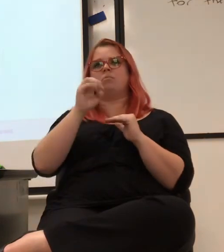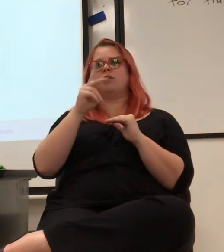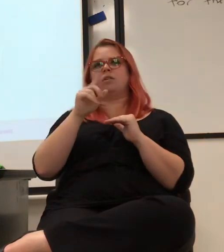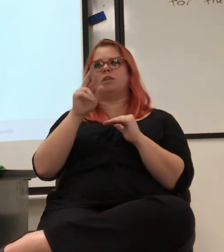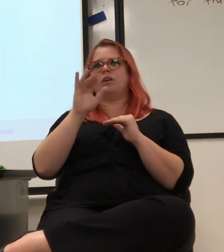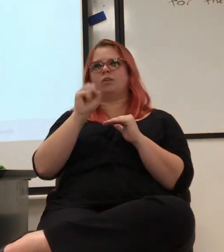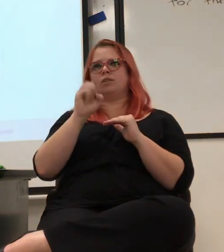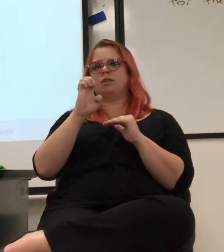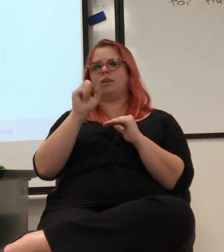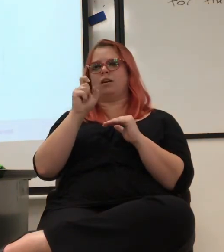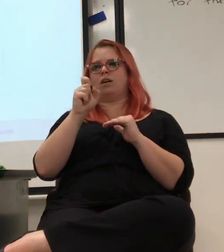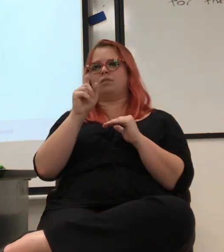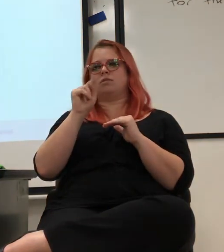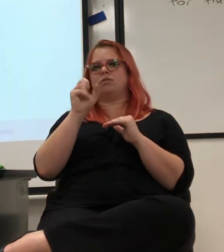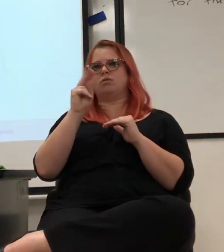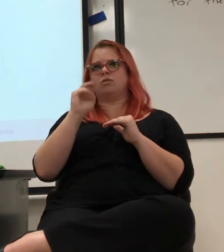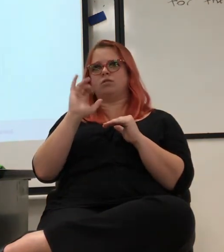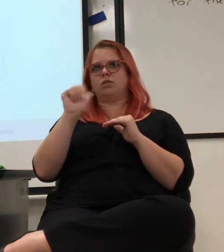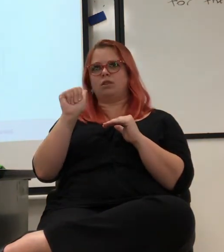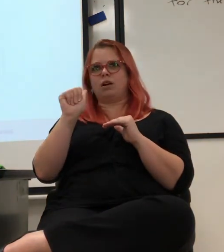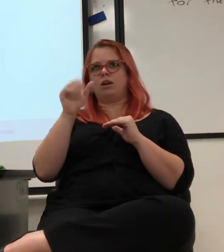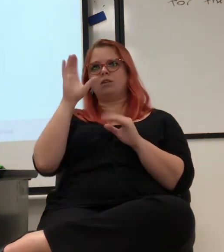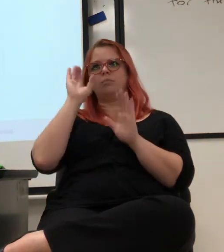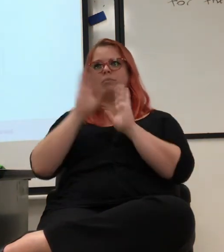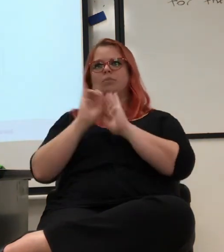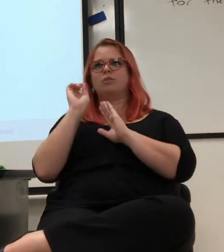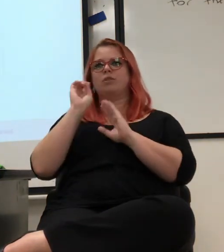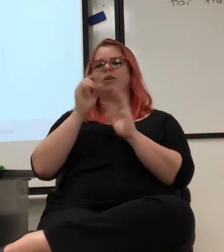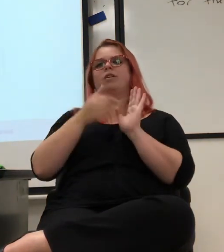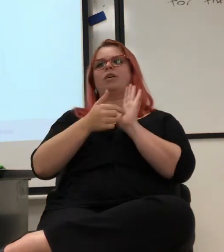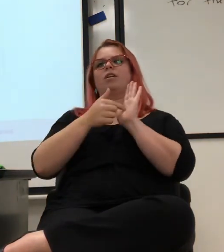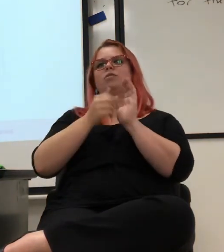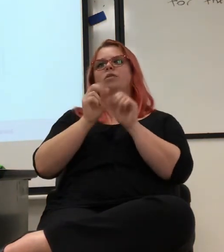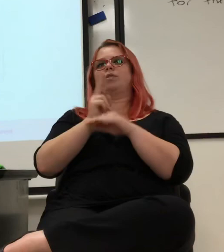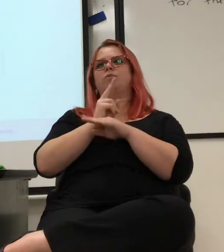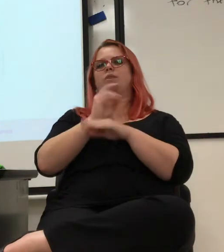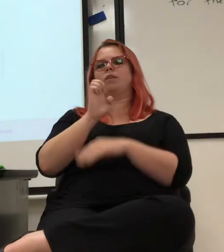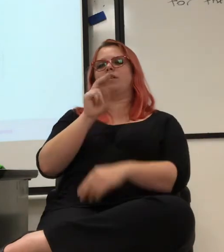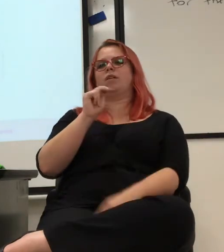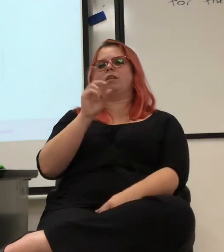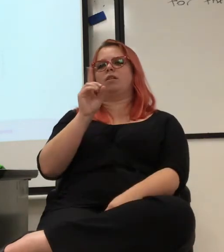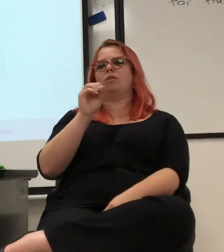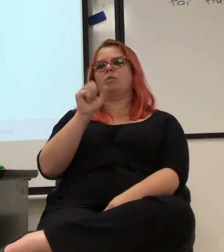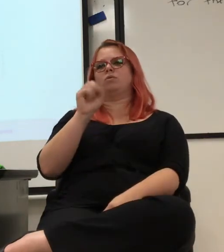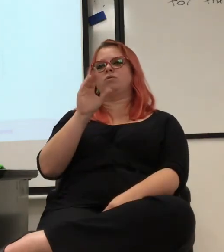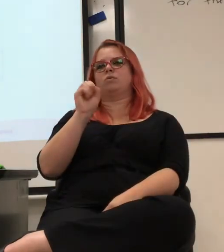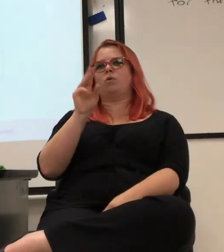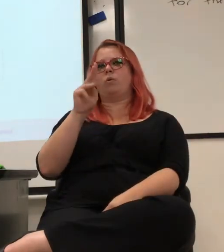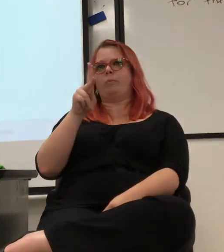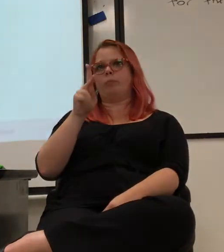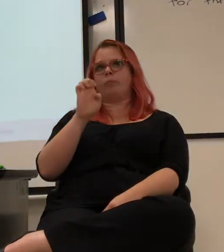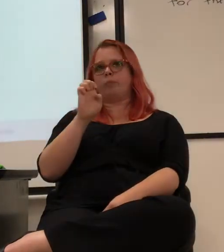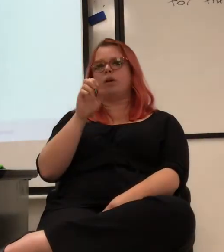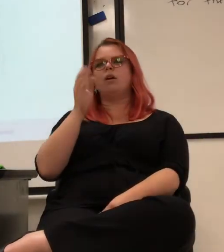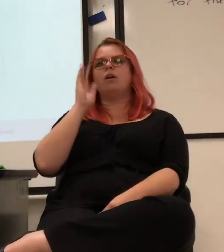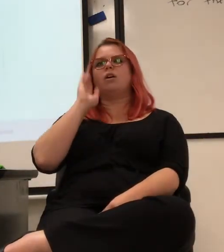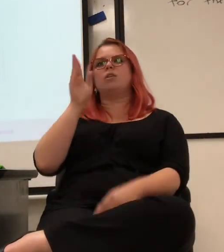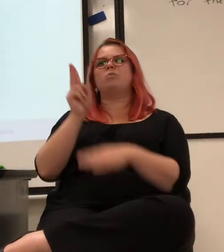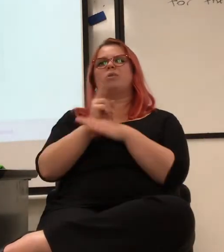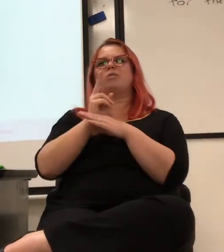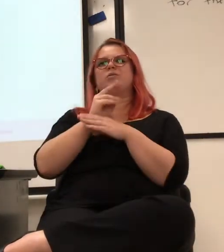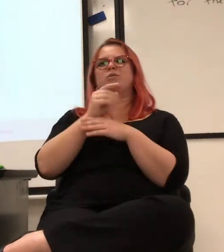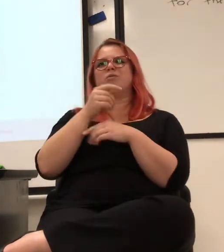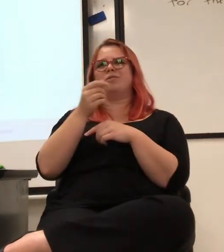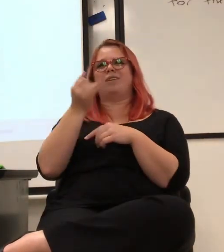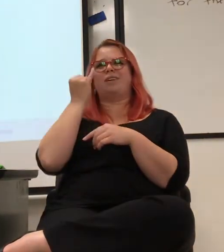here, leave an illustrated endoscope. You do that if you suspect you have an ulcer,